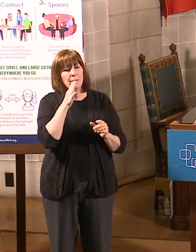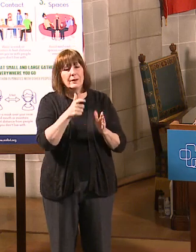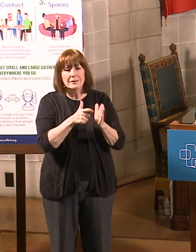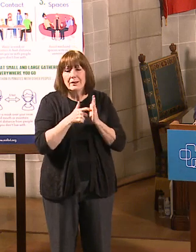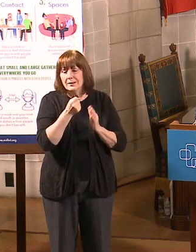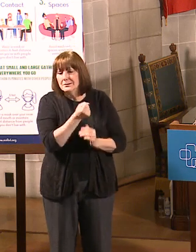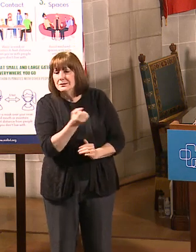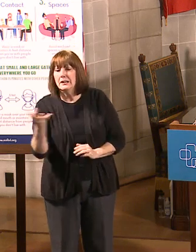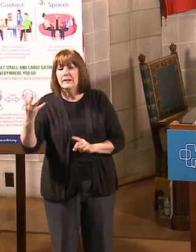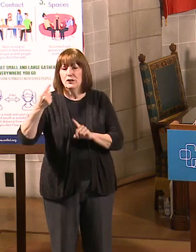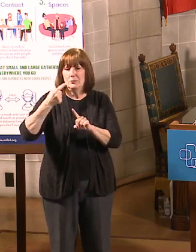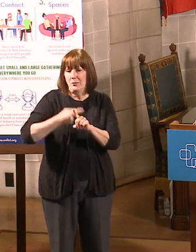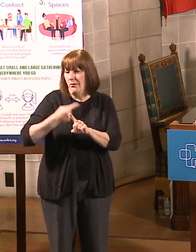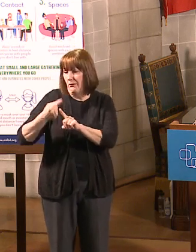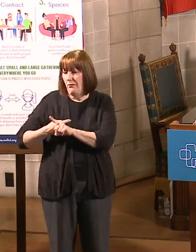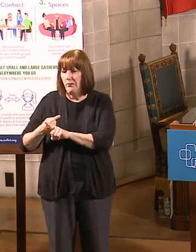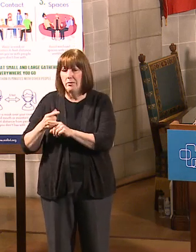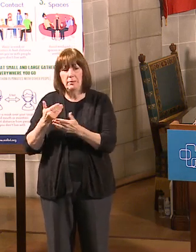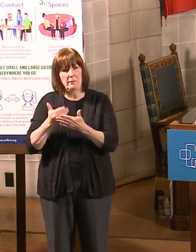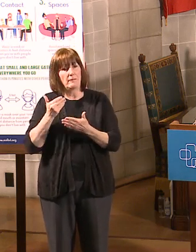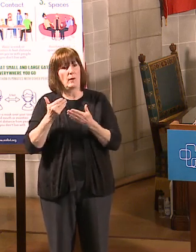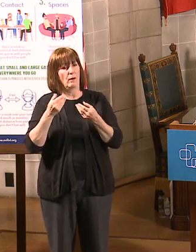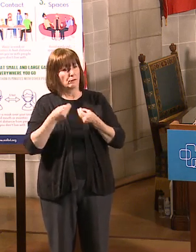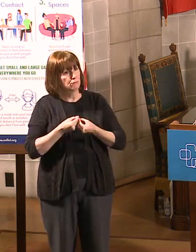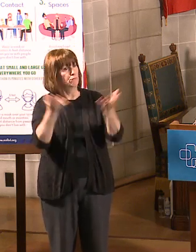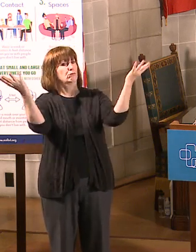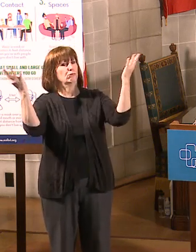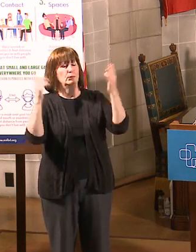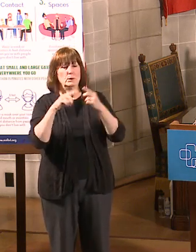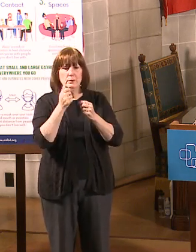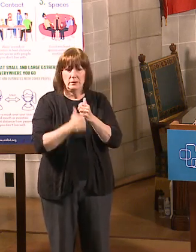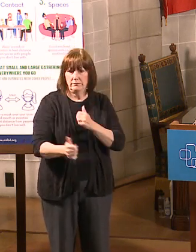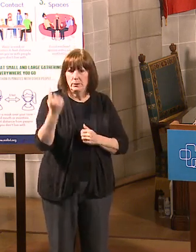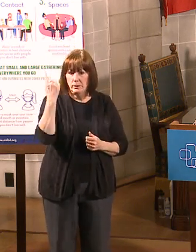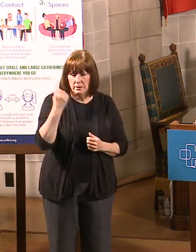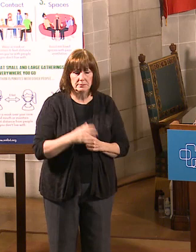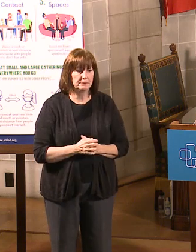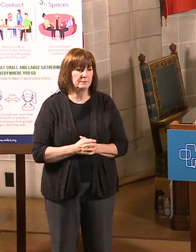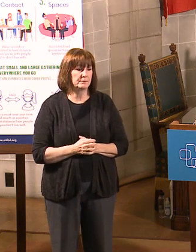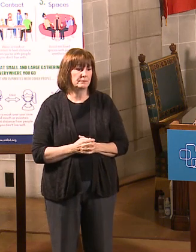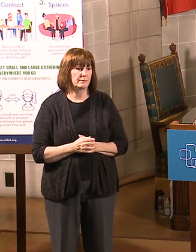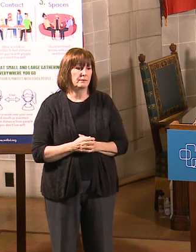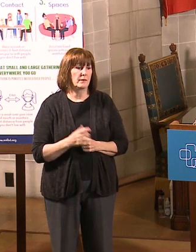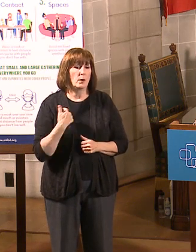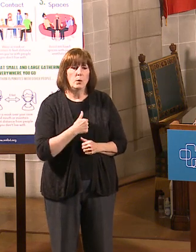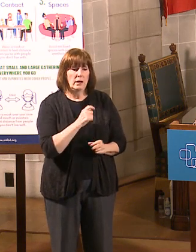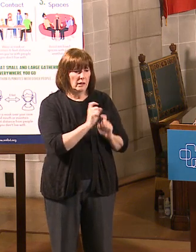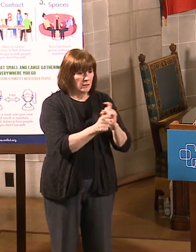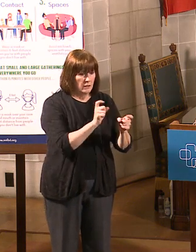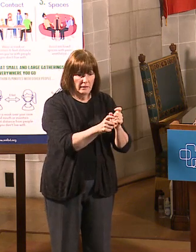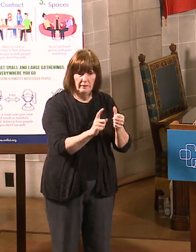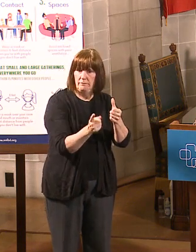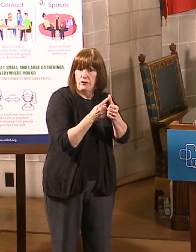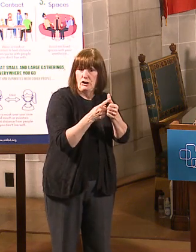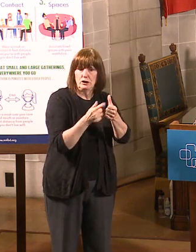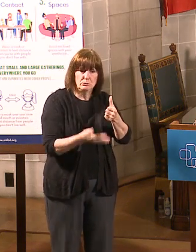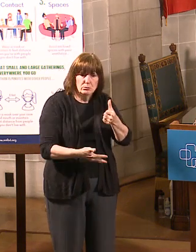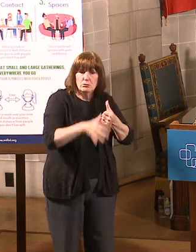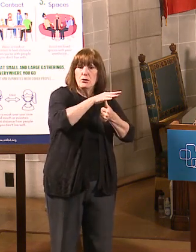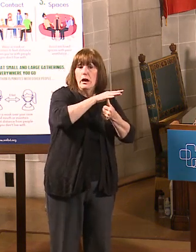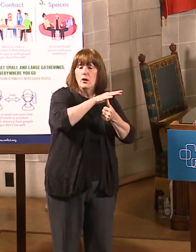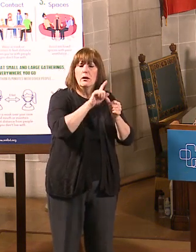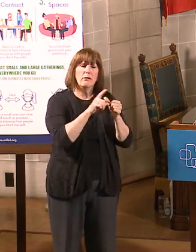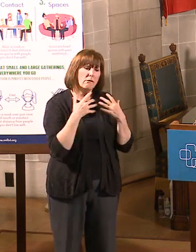months before those vaccines are widely available to the general public. As we distribute those vaccines, they will go first to our priority groups, such as